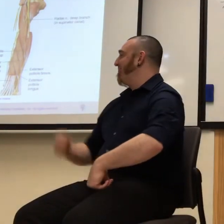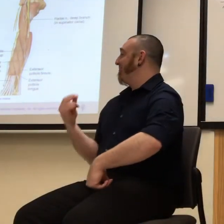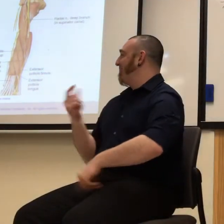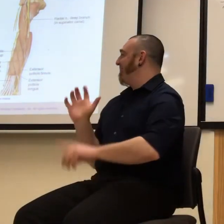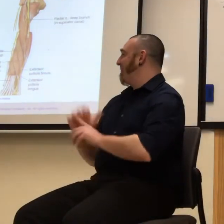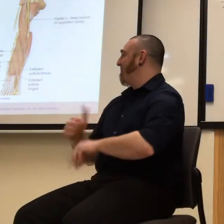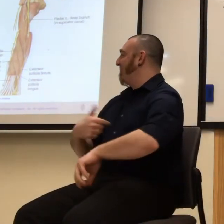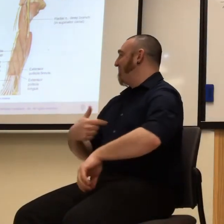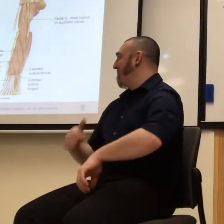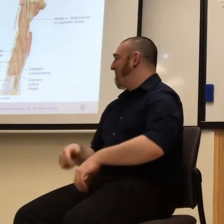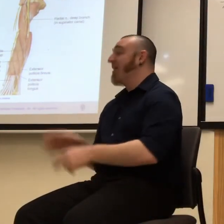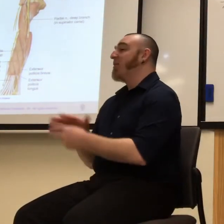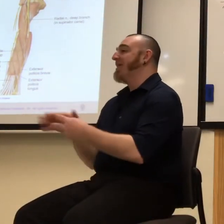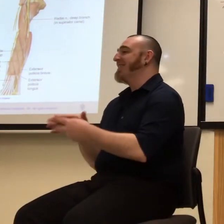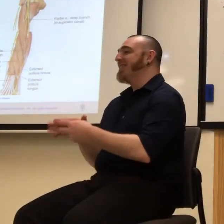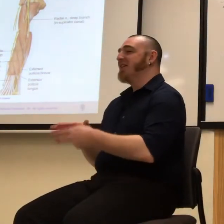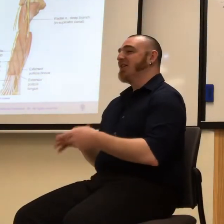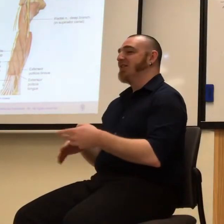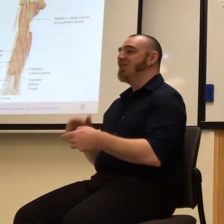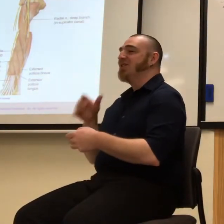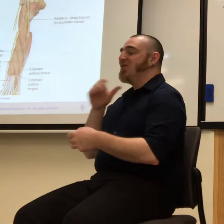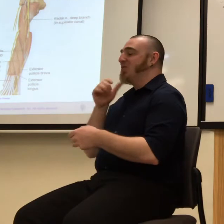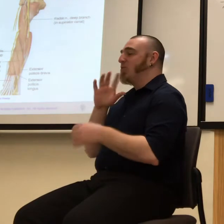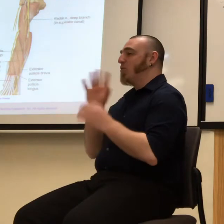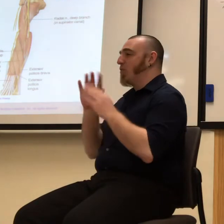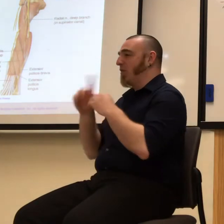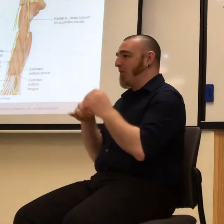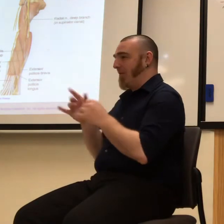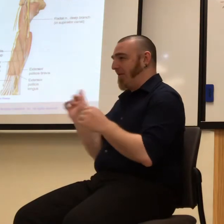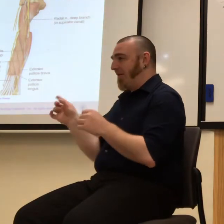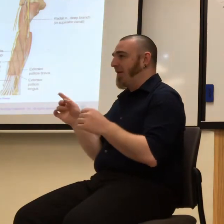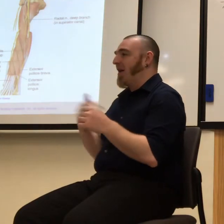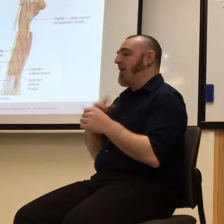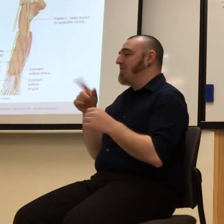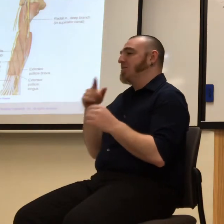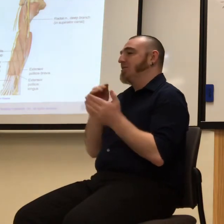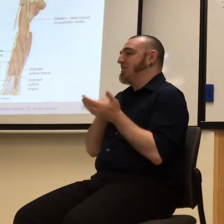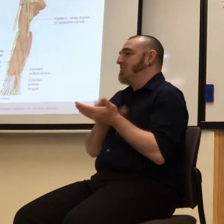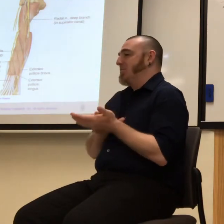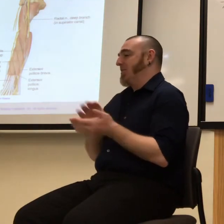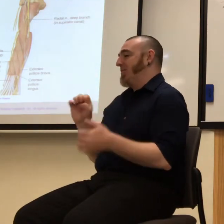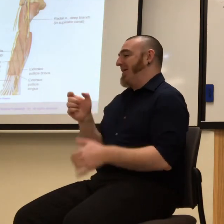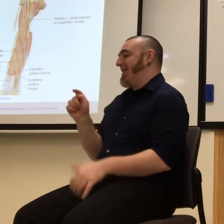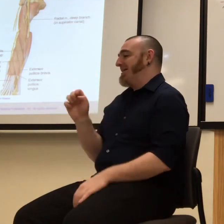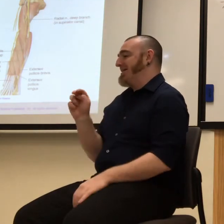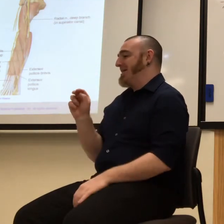I'll just say, on my board notes, extensors.